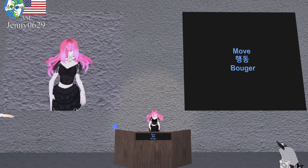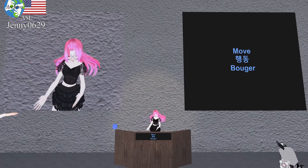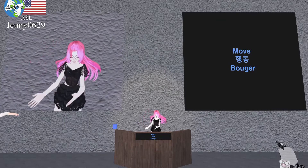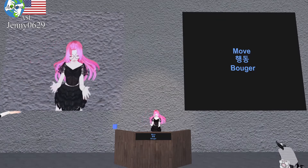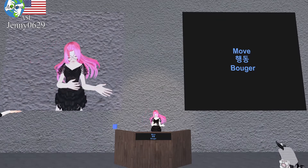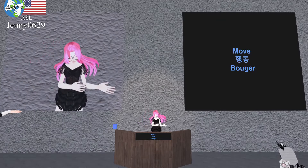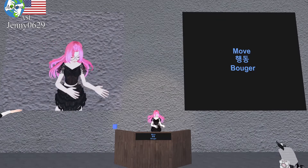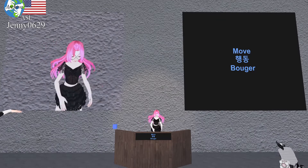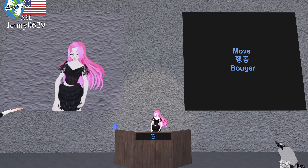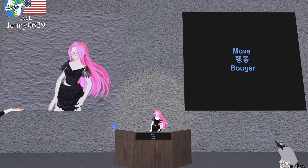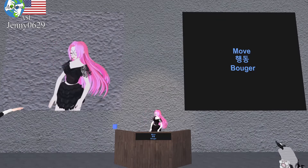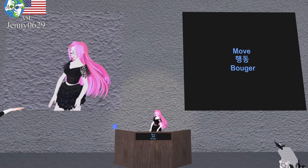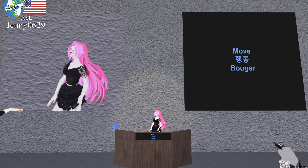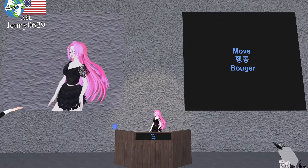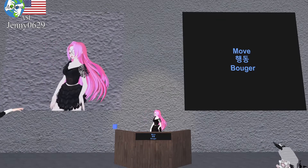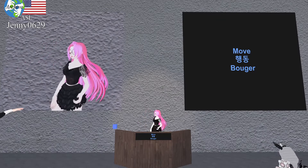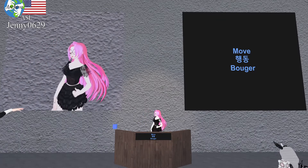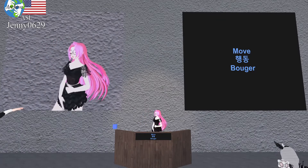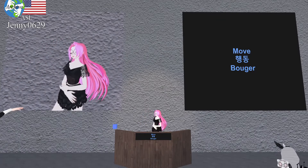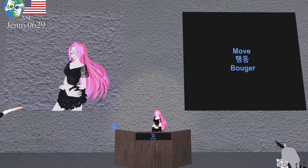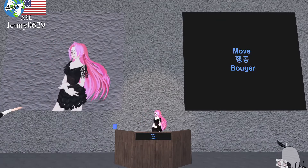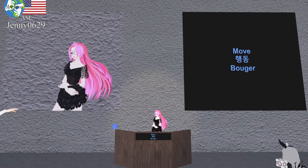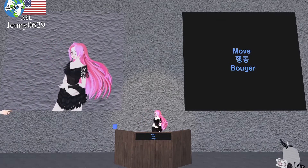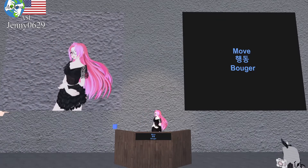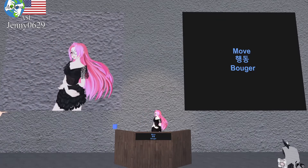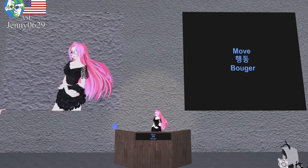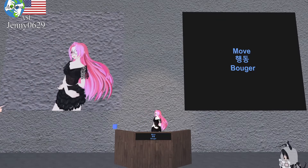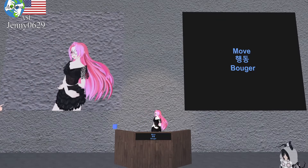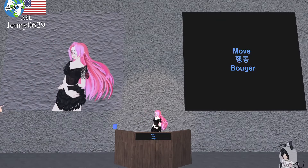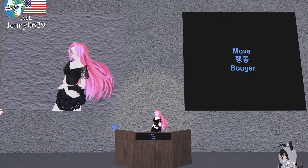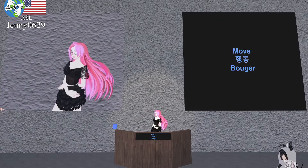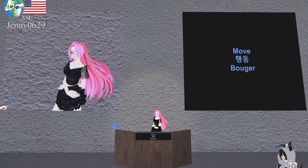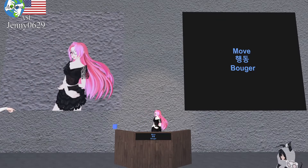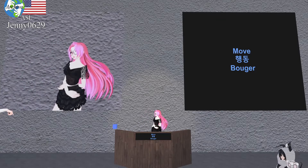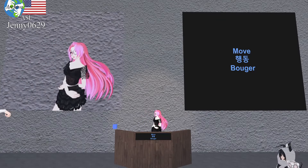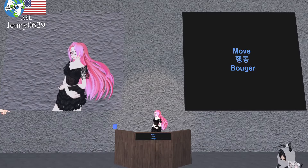or whatever. Move this box. Yeah, what's up?